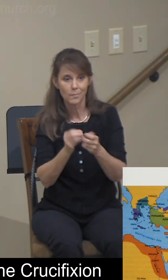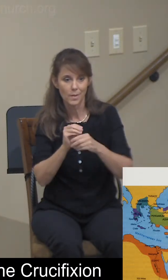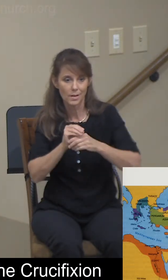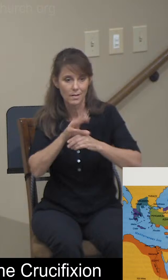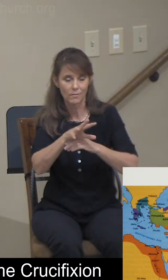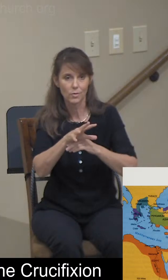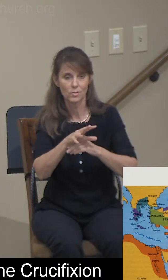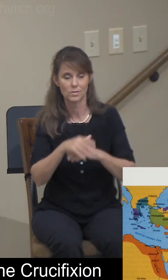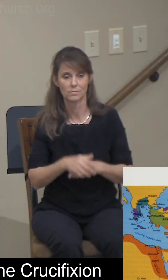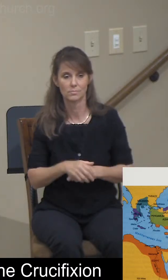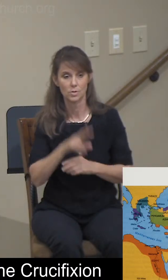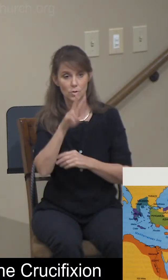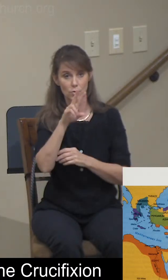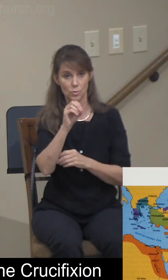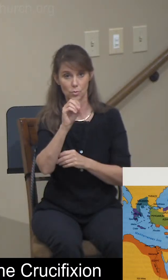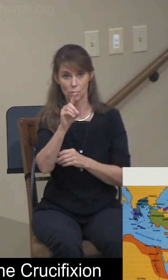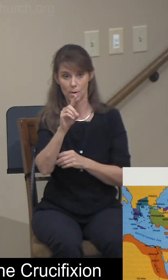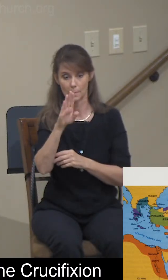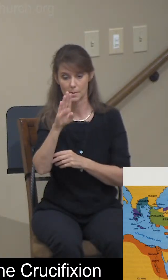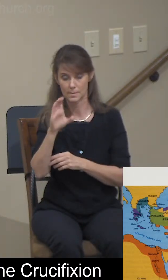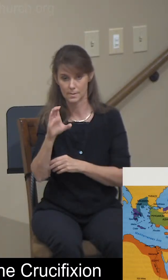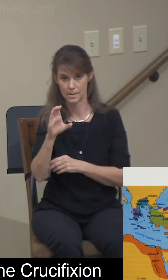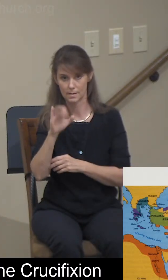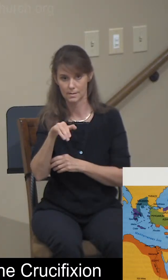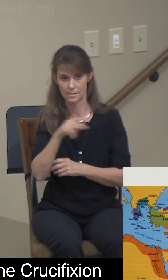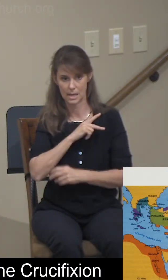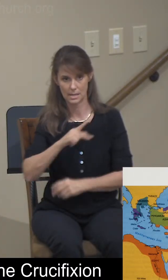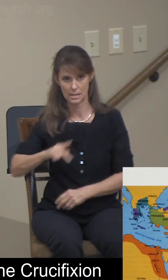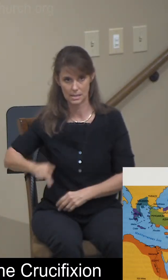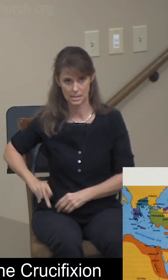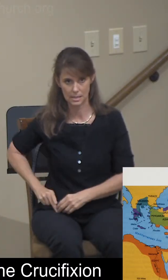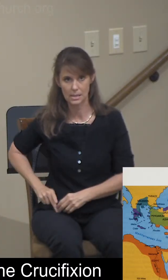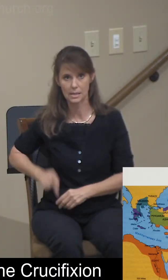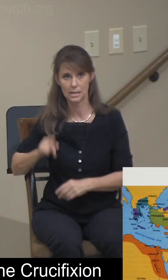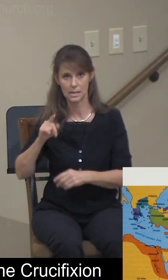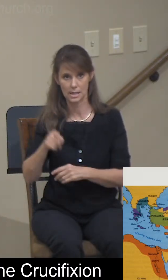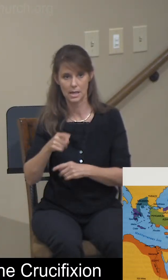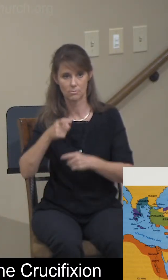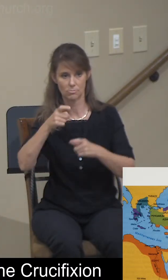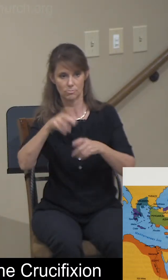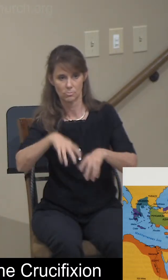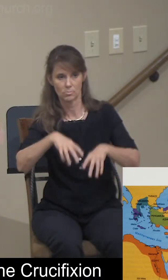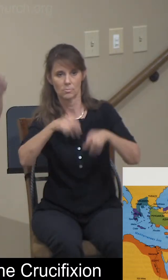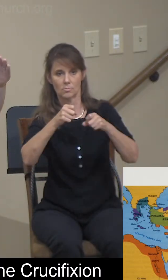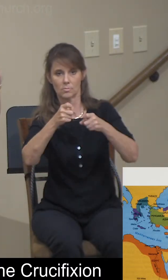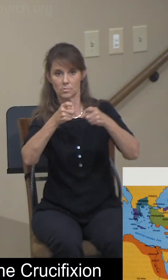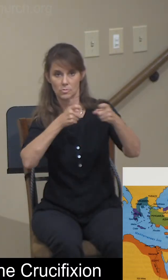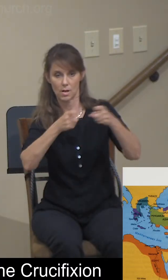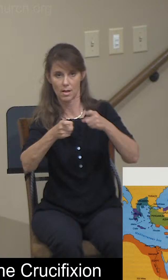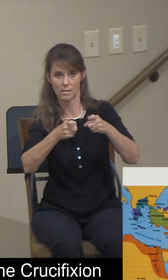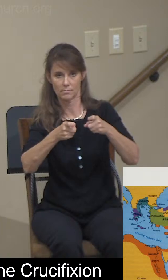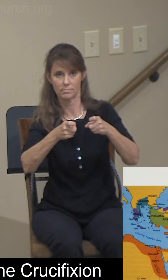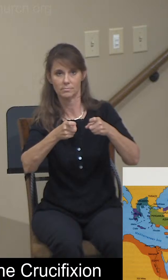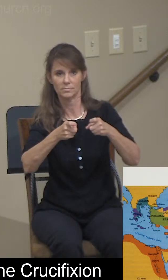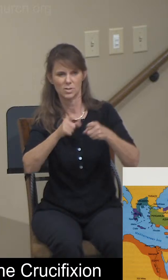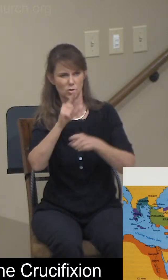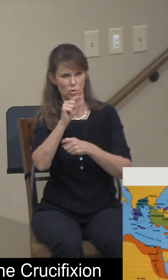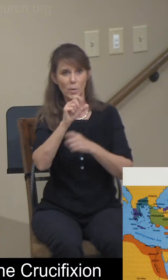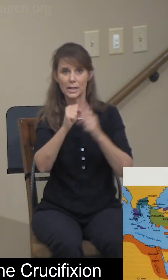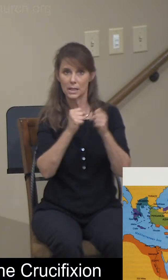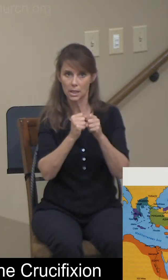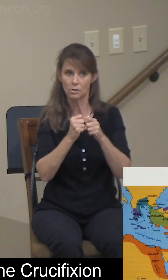201 BC, the Seleucid king Antiochus took control of the region after 20 years of trying. He first tried to